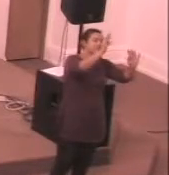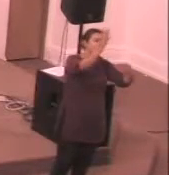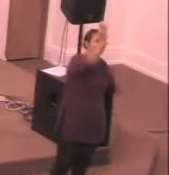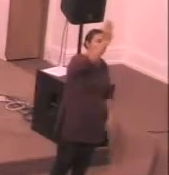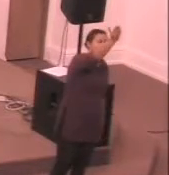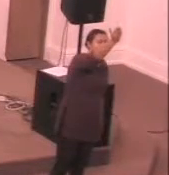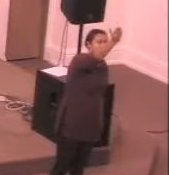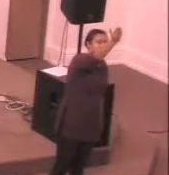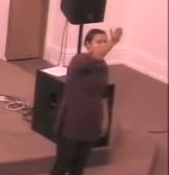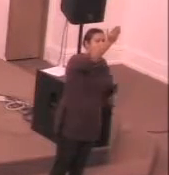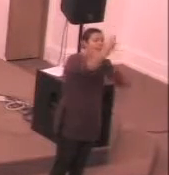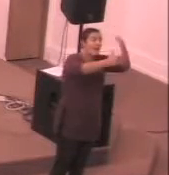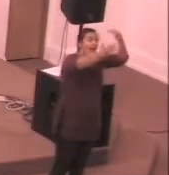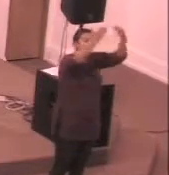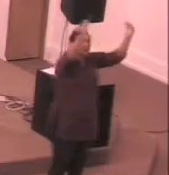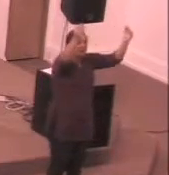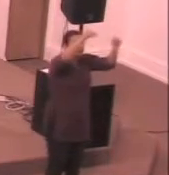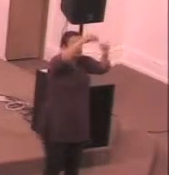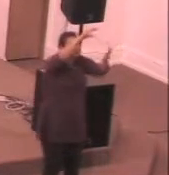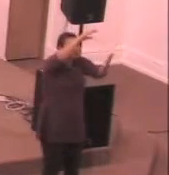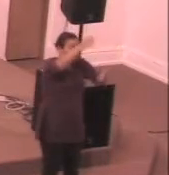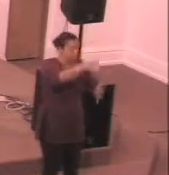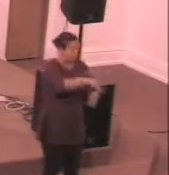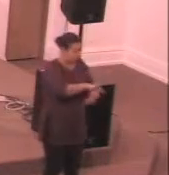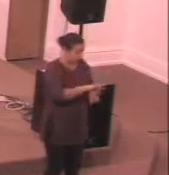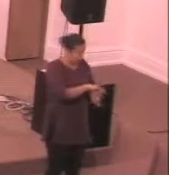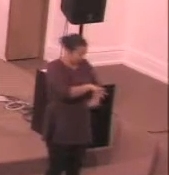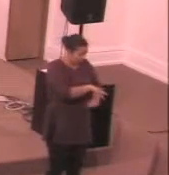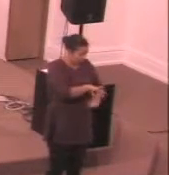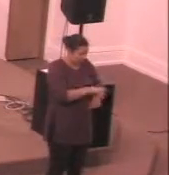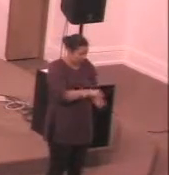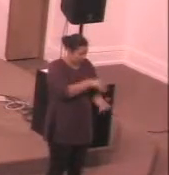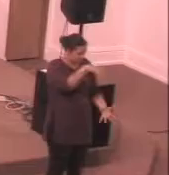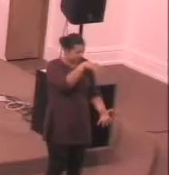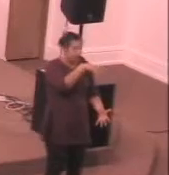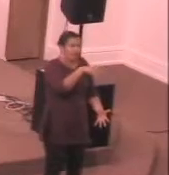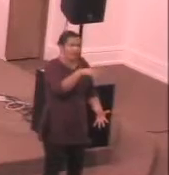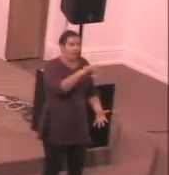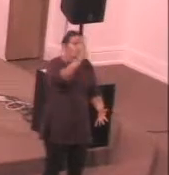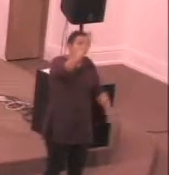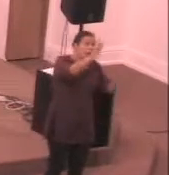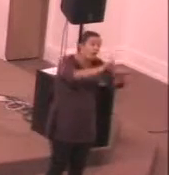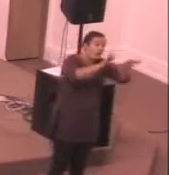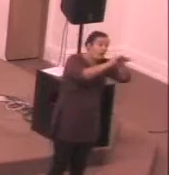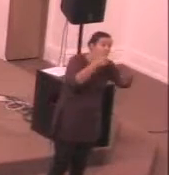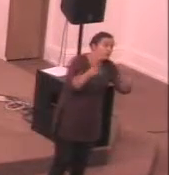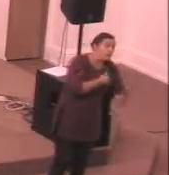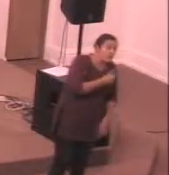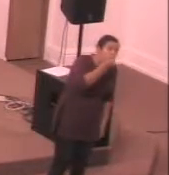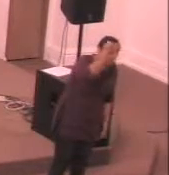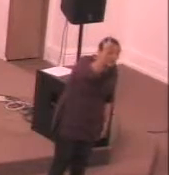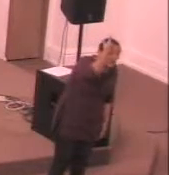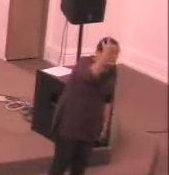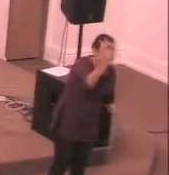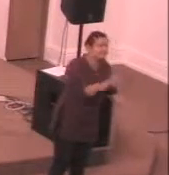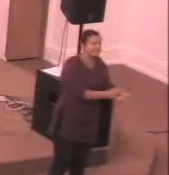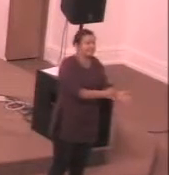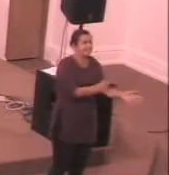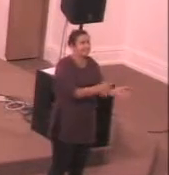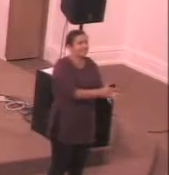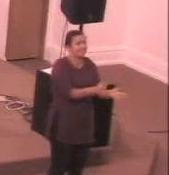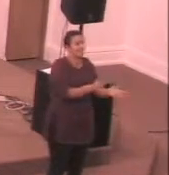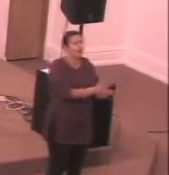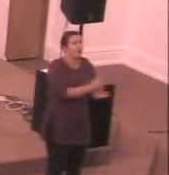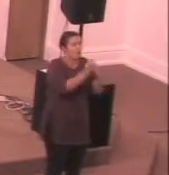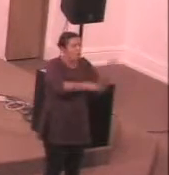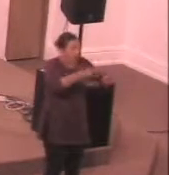Maker of heaven and of earth, no one can comprehend your worth. King over